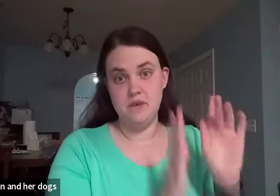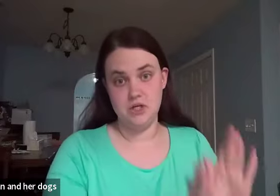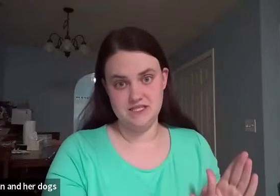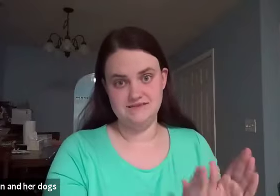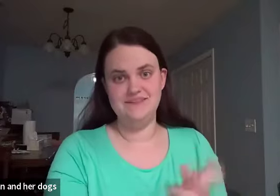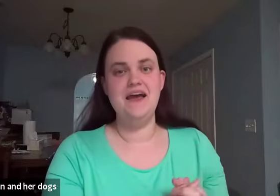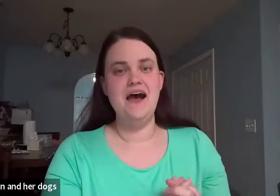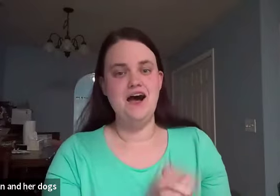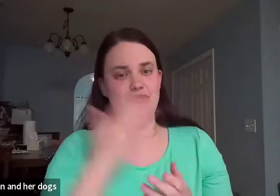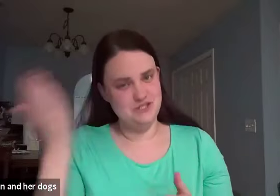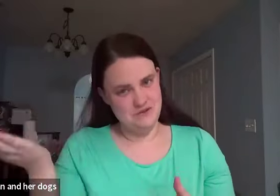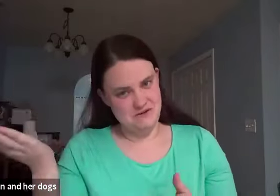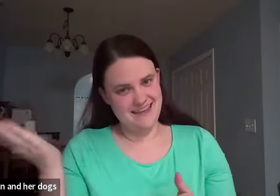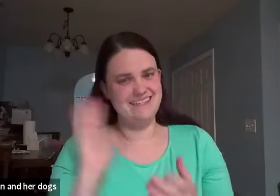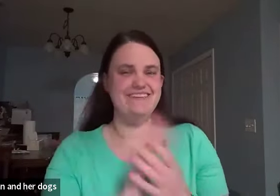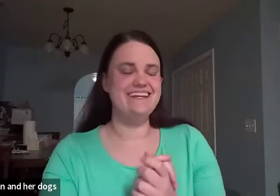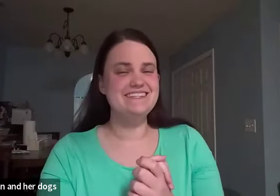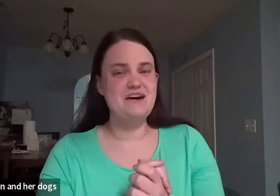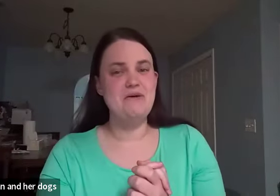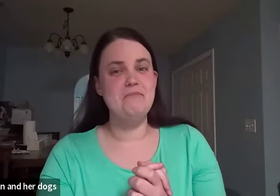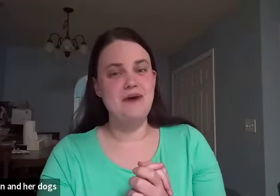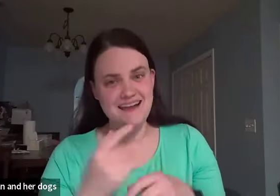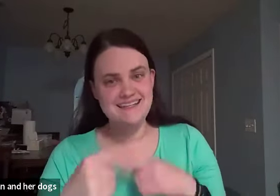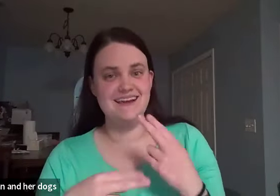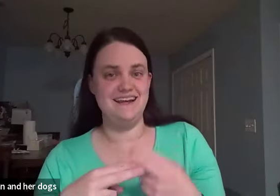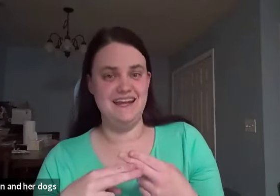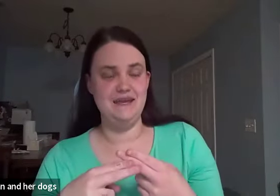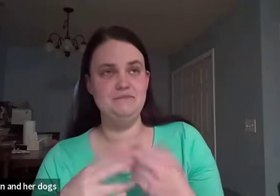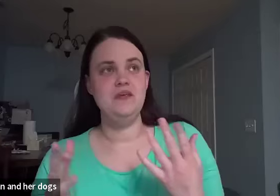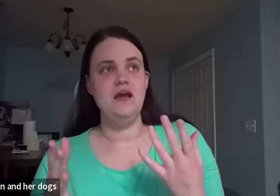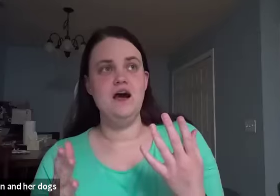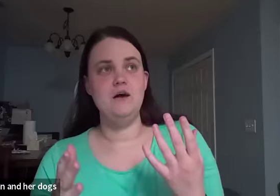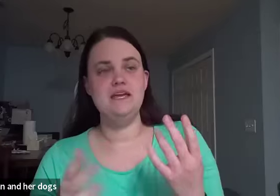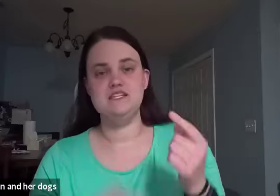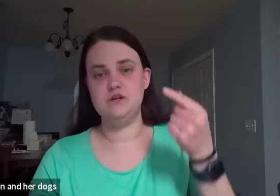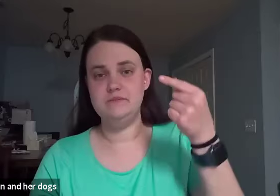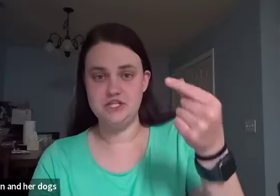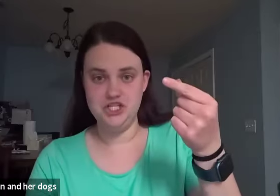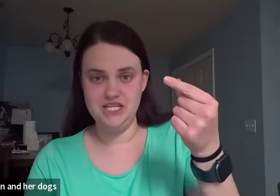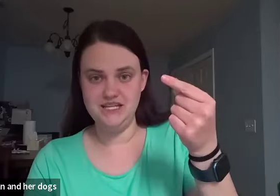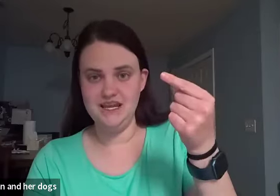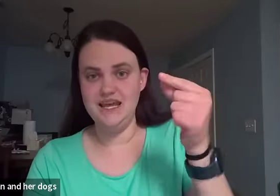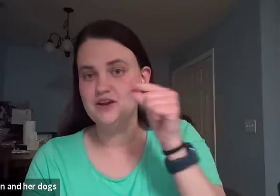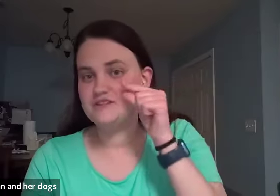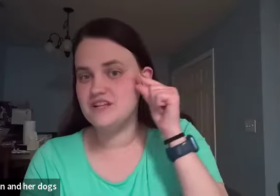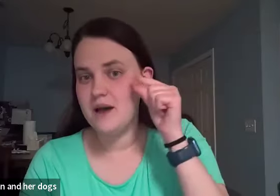specific person, which is what they were asking me. And so my sign name is going to be a G, and it goes on top